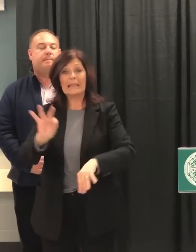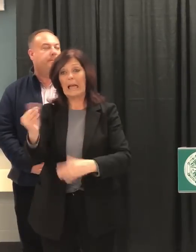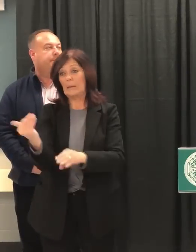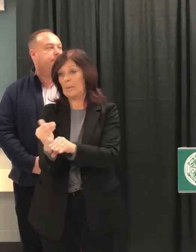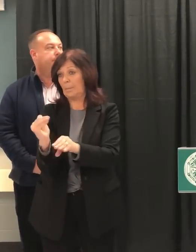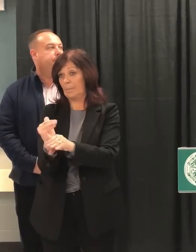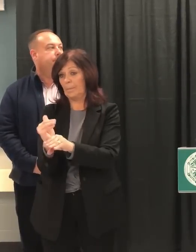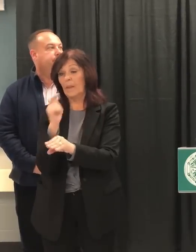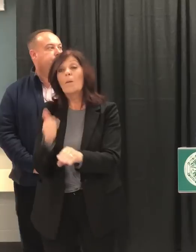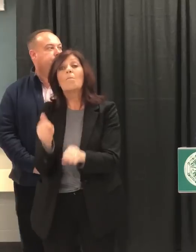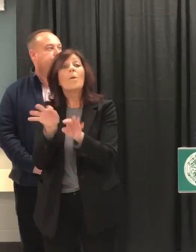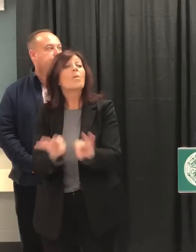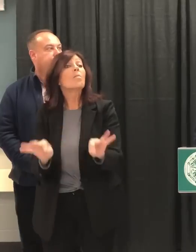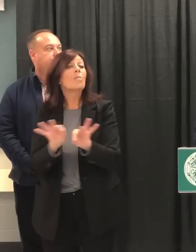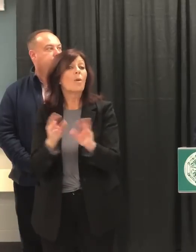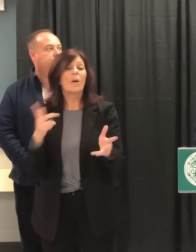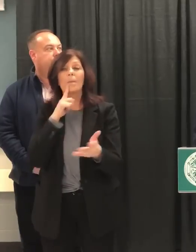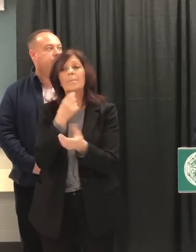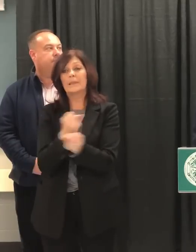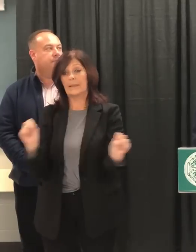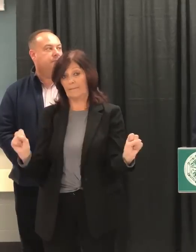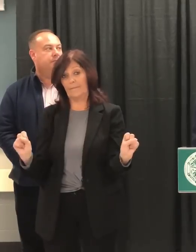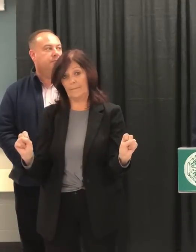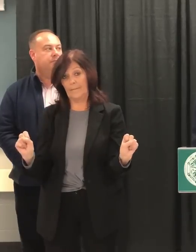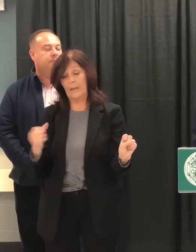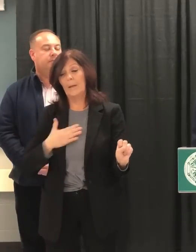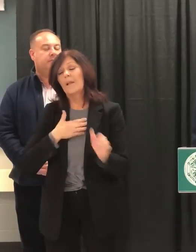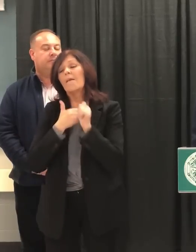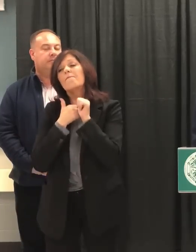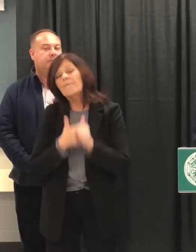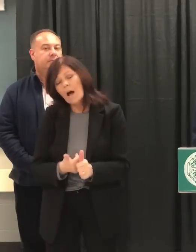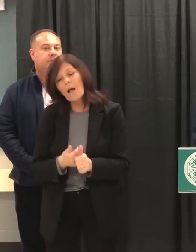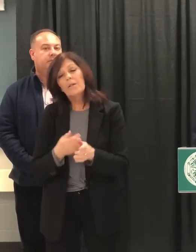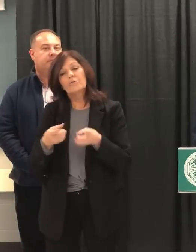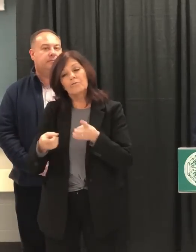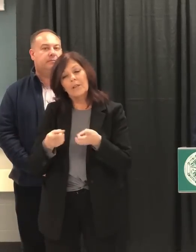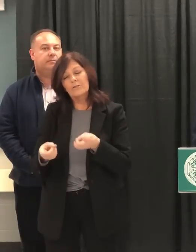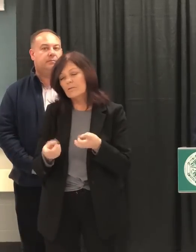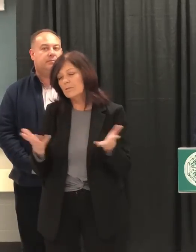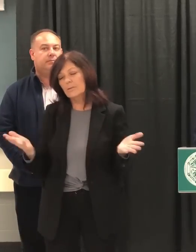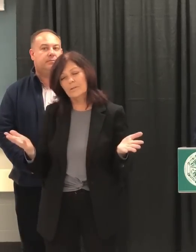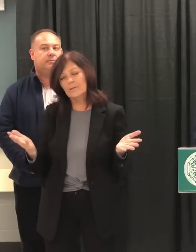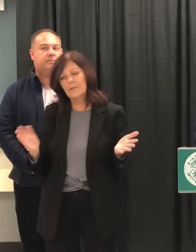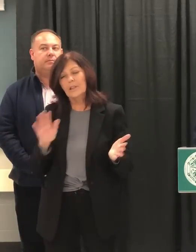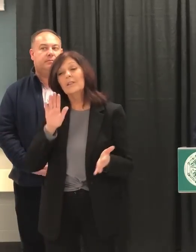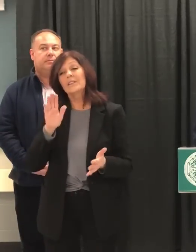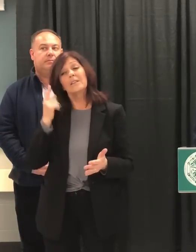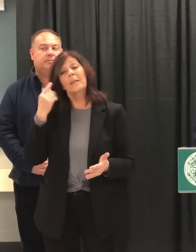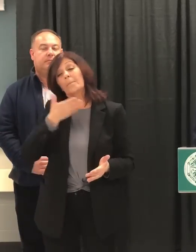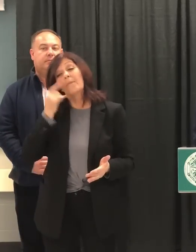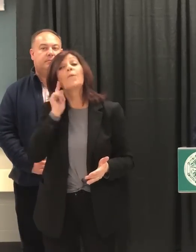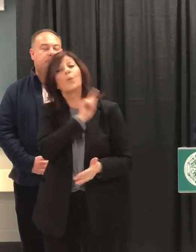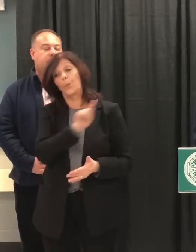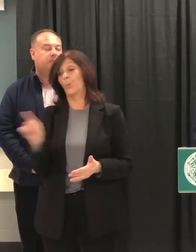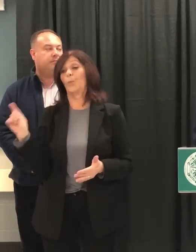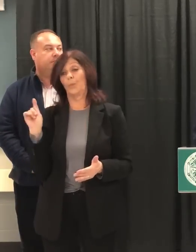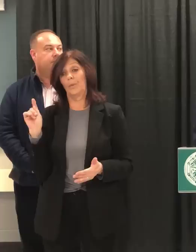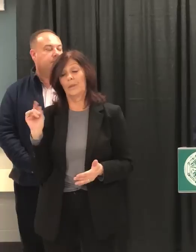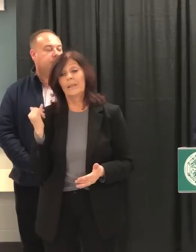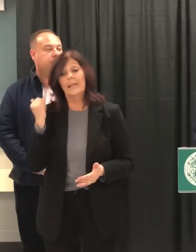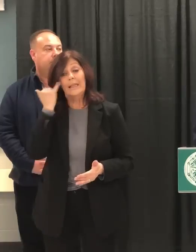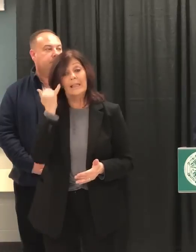most important thing to everyone is to be safe and well. Please follow the directions of all, because it is in your own best interest. And if